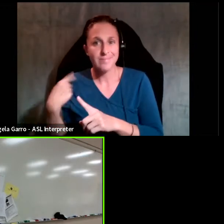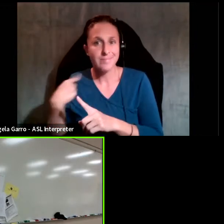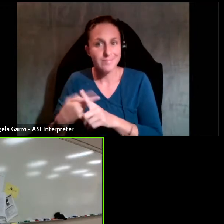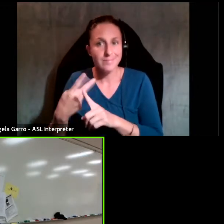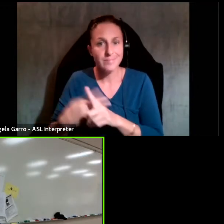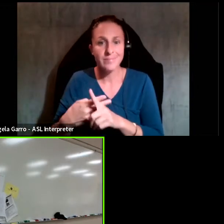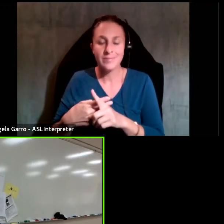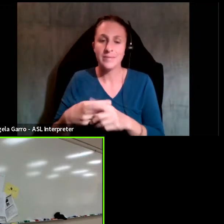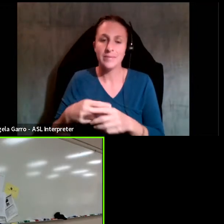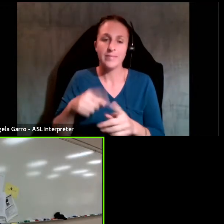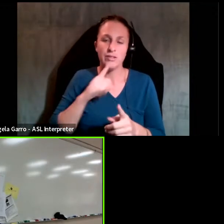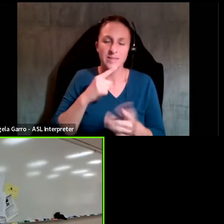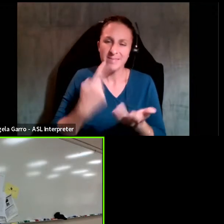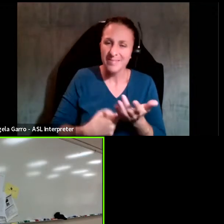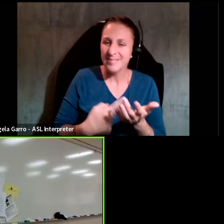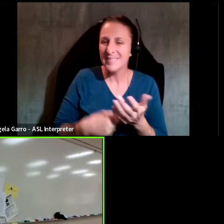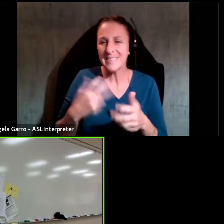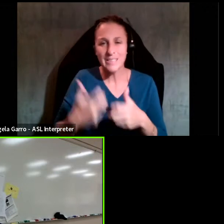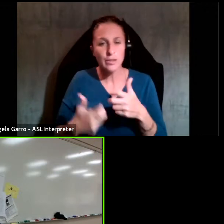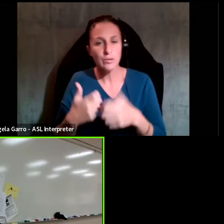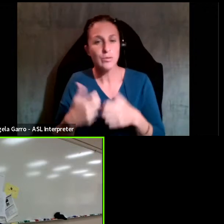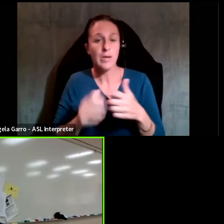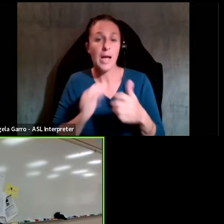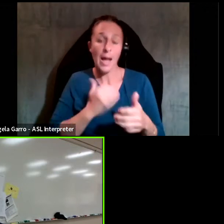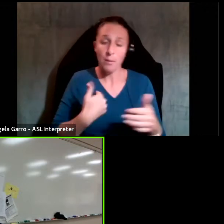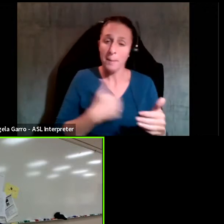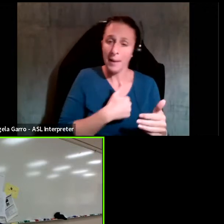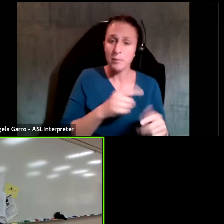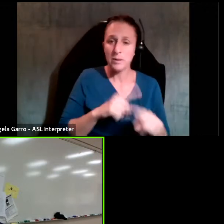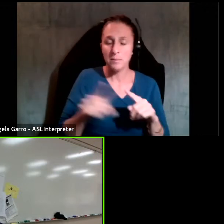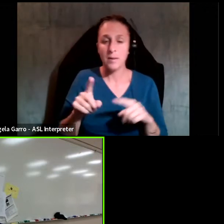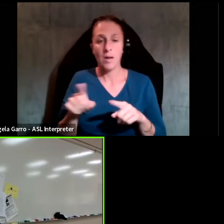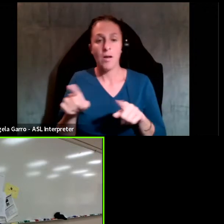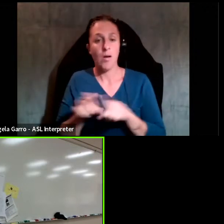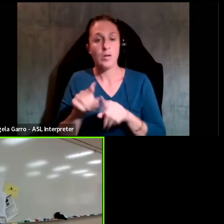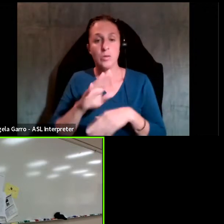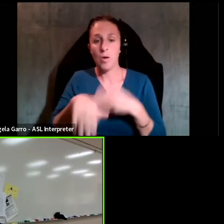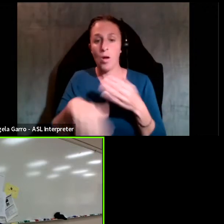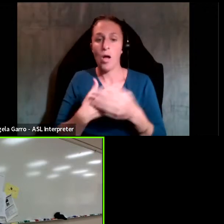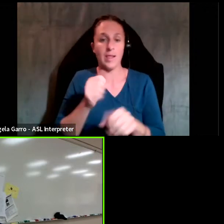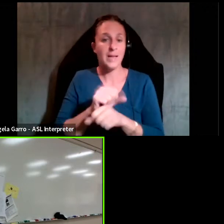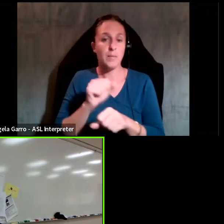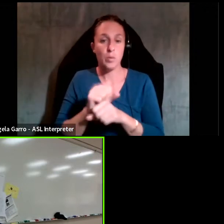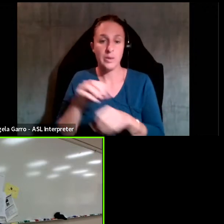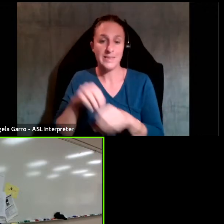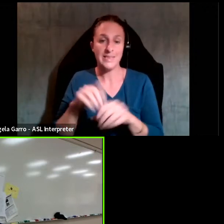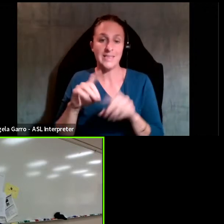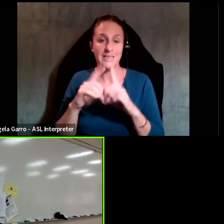that our members, but also all employees in the district have had.